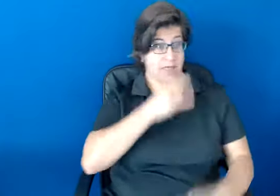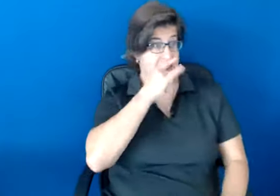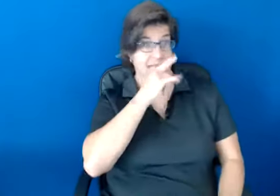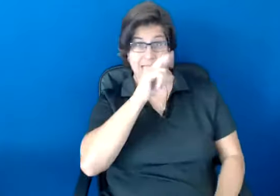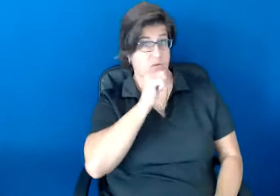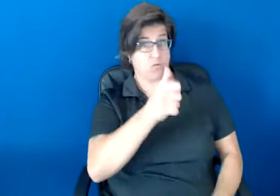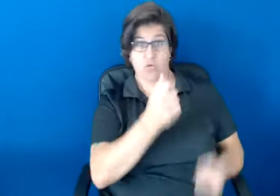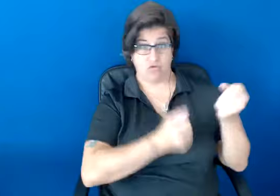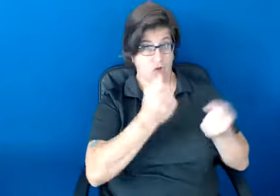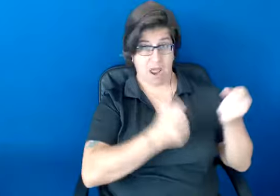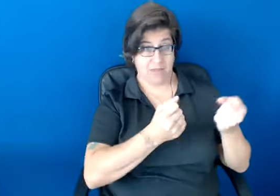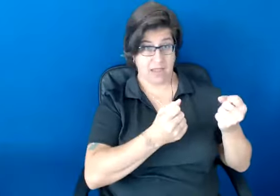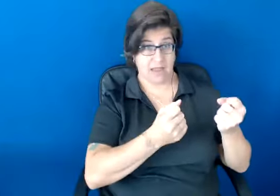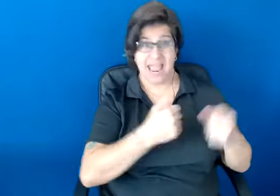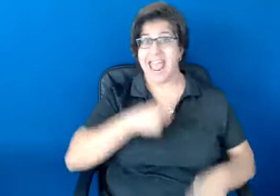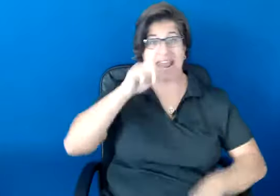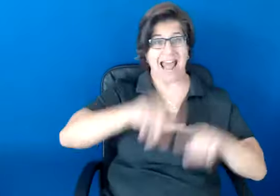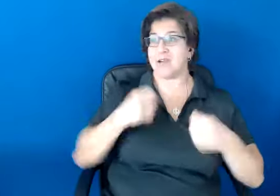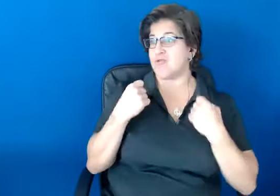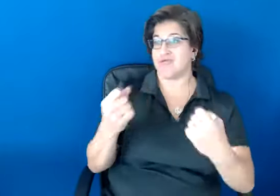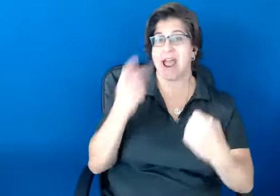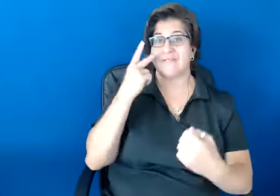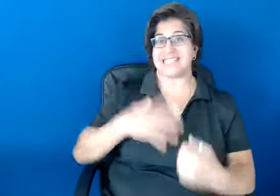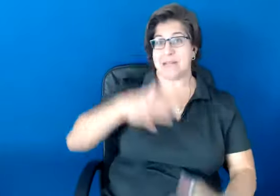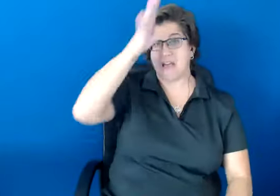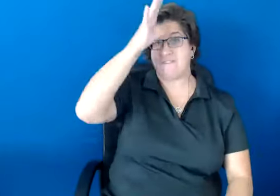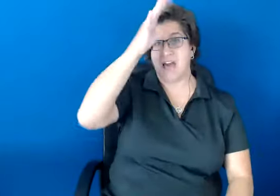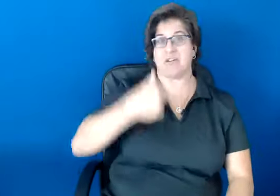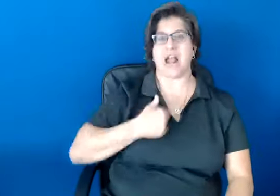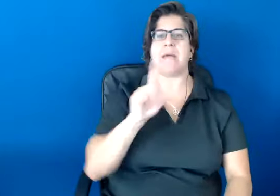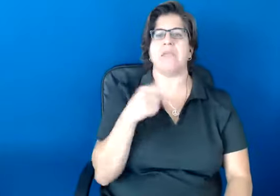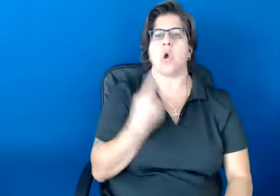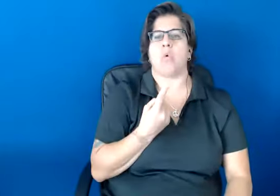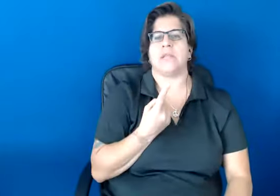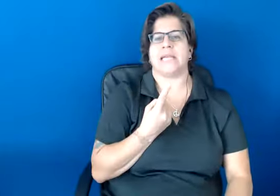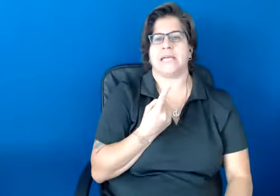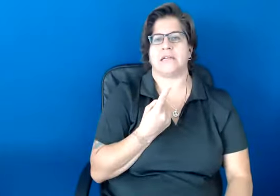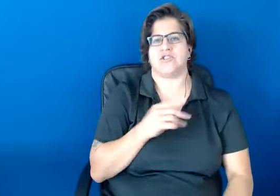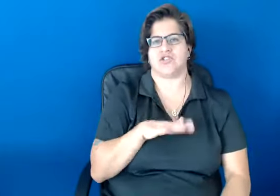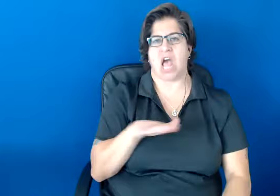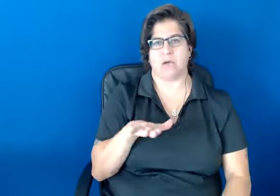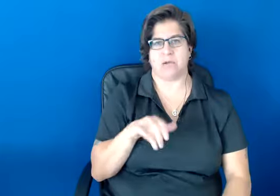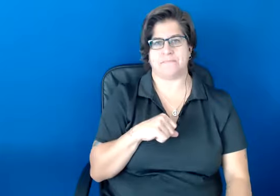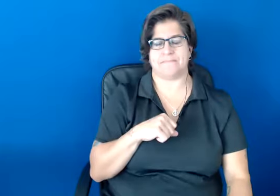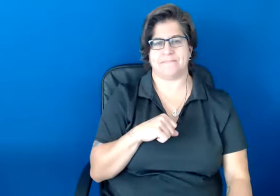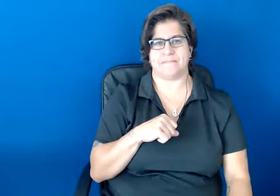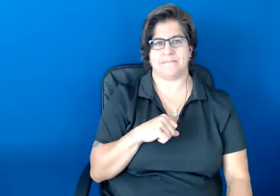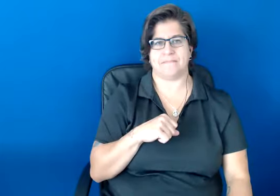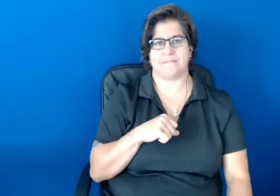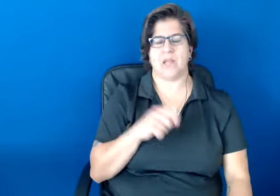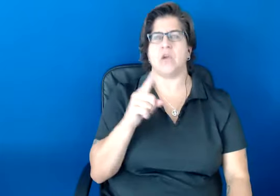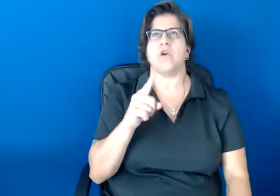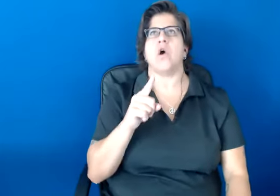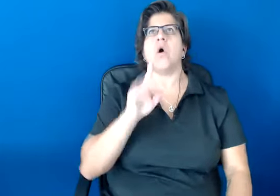and I couldn't get there to see him, and I'm his only child. So when I came to the rooms